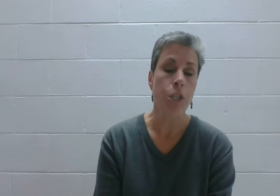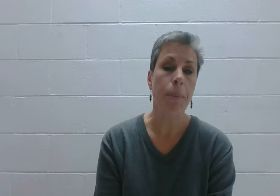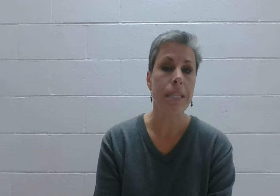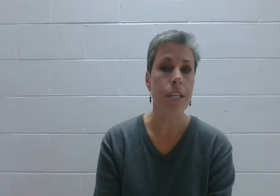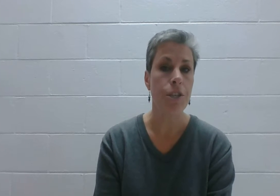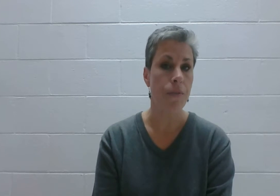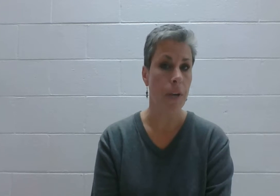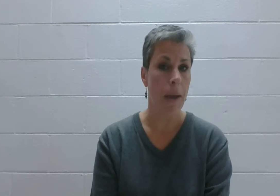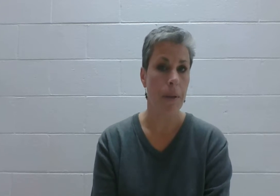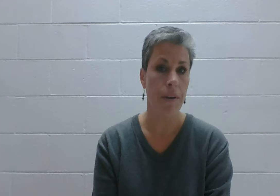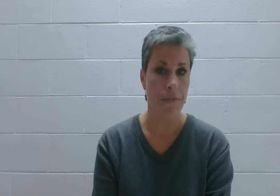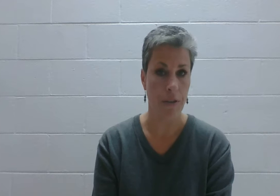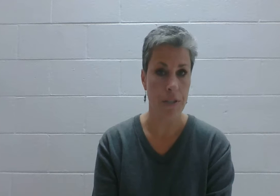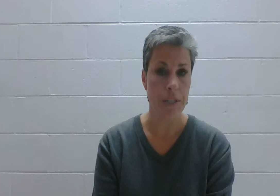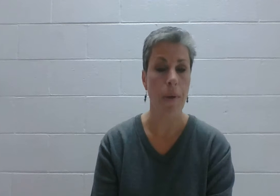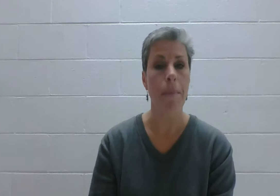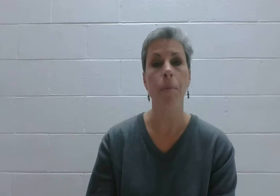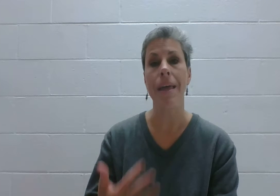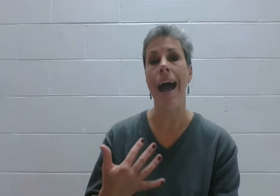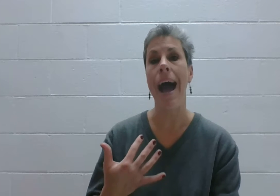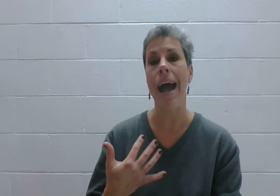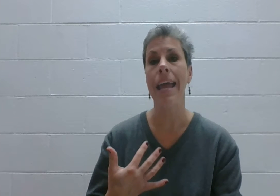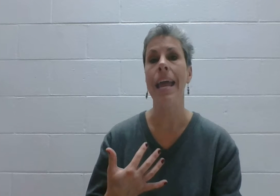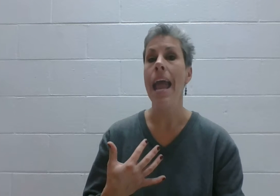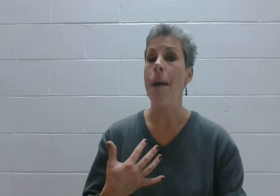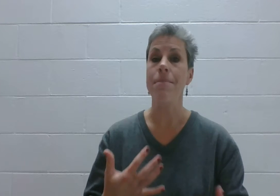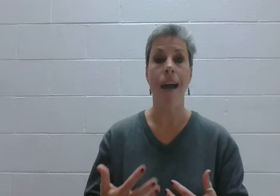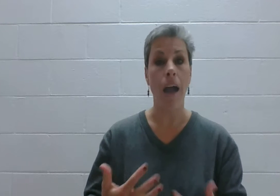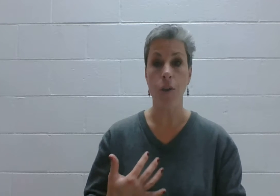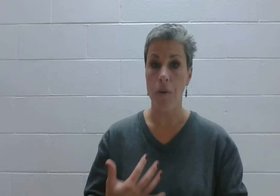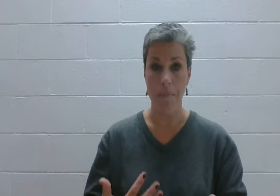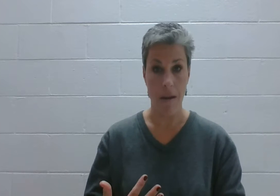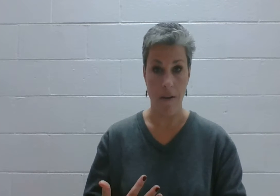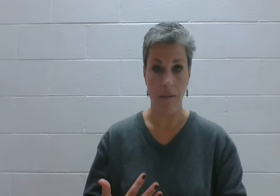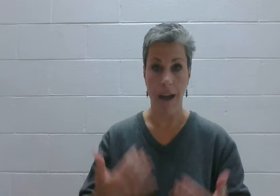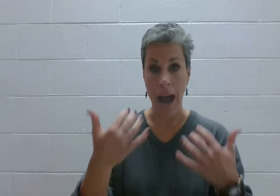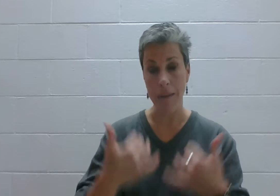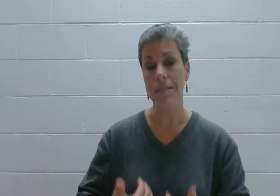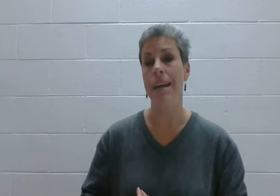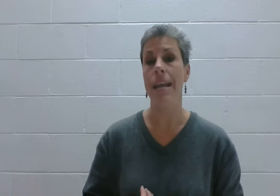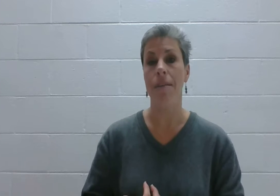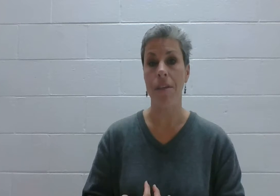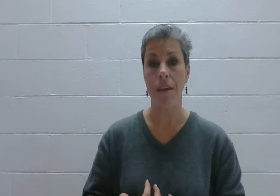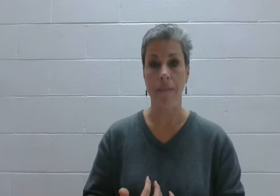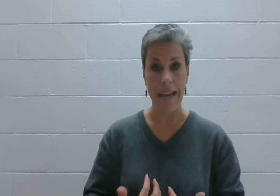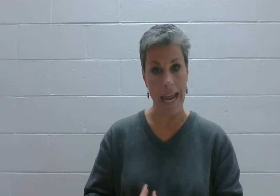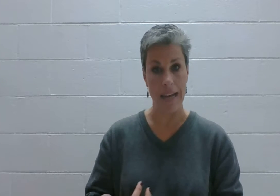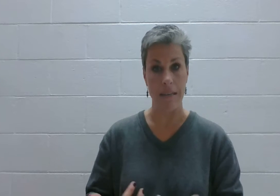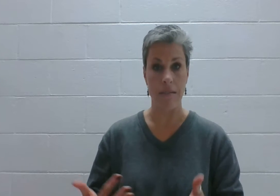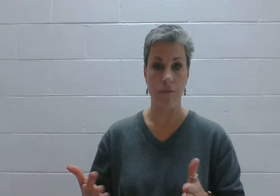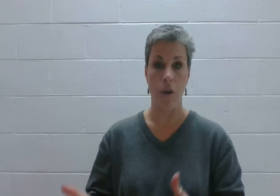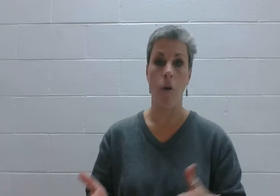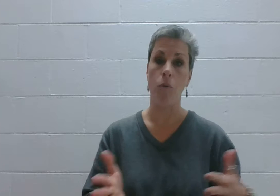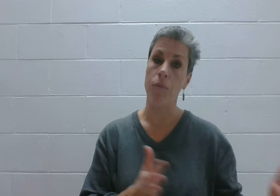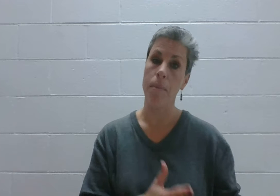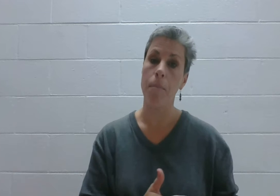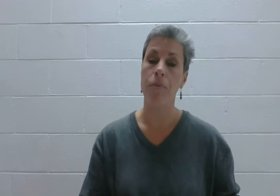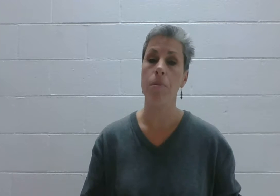I'm going to teach you the vocabulary first. Remember that I am not your mirror. I am signing everything right-handed. So you'll remember from the